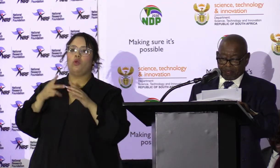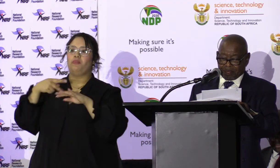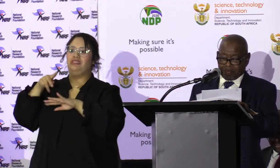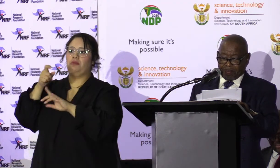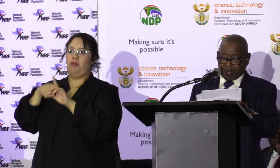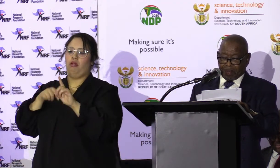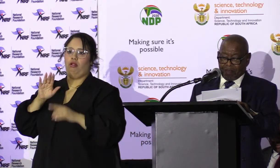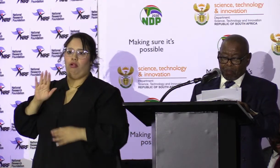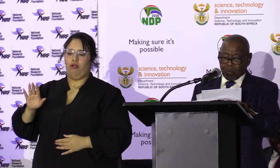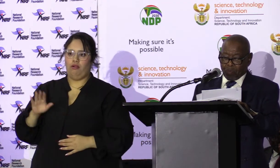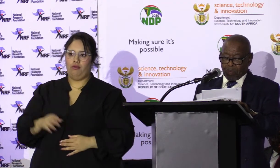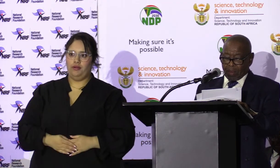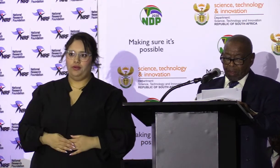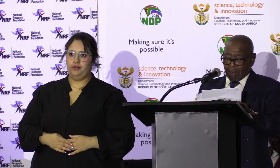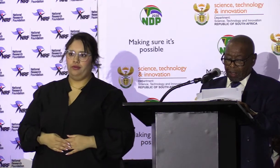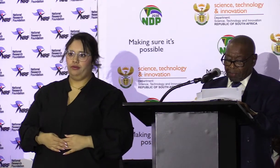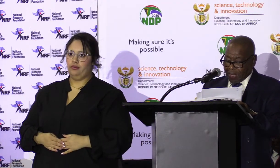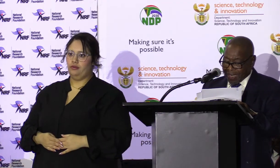principal.